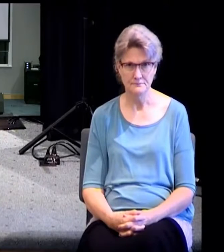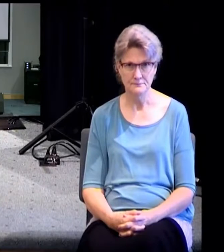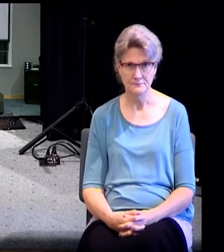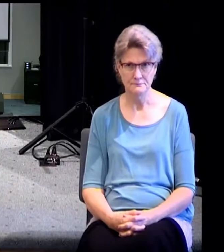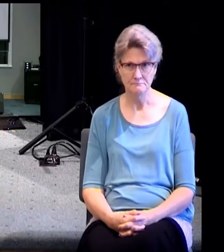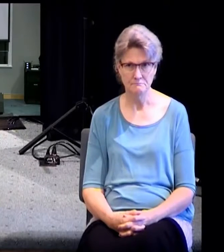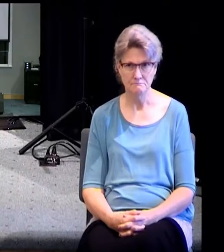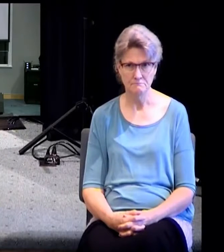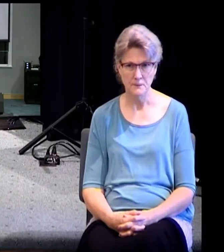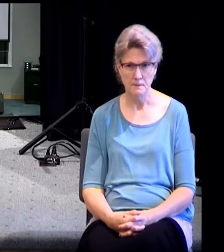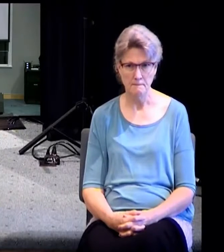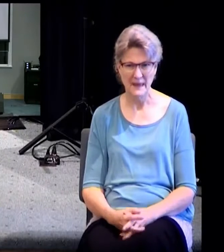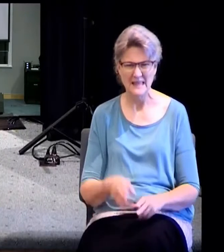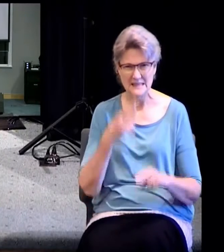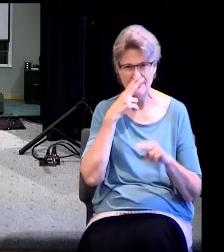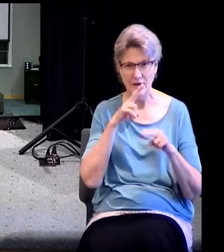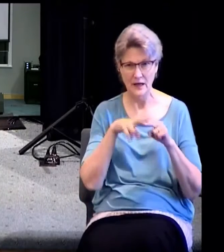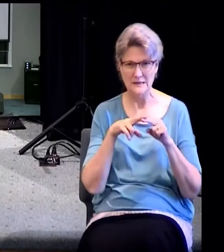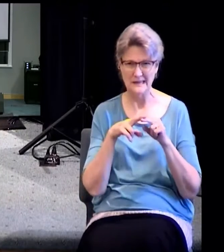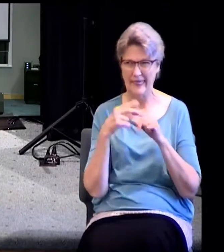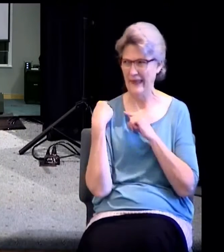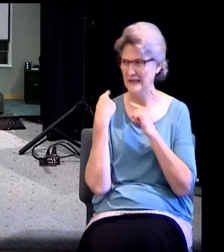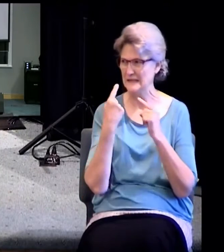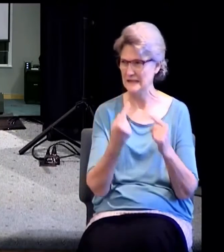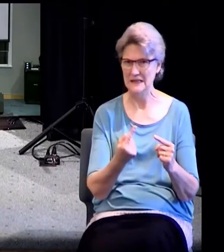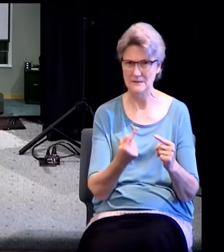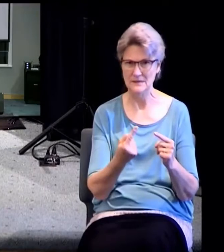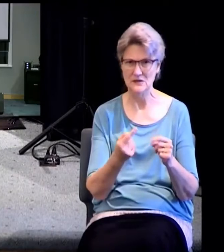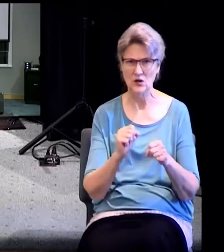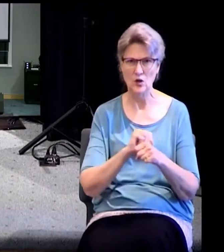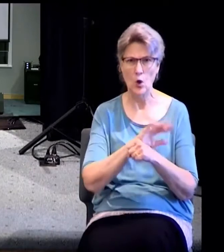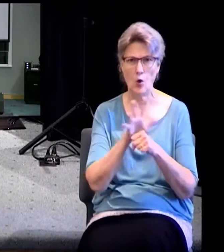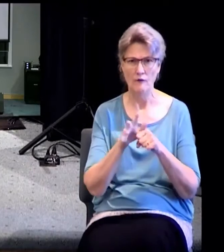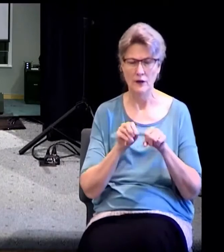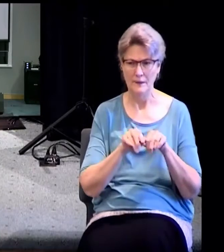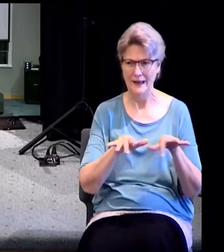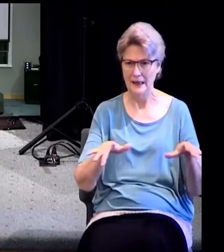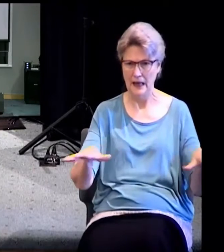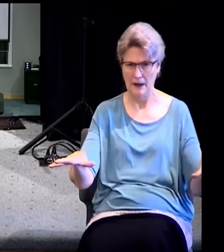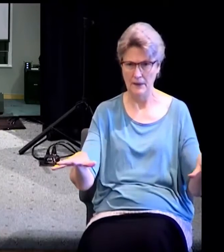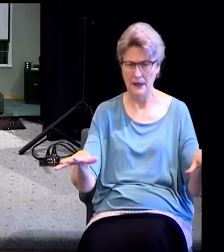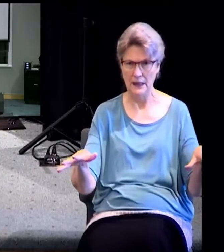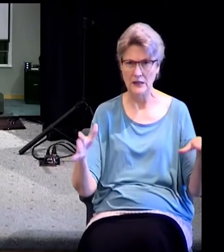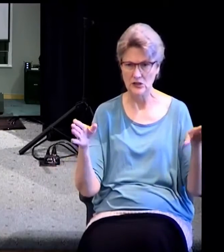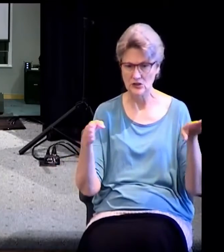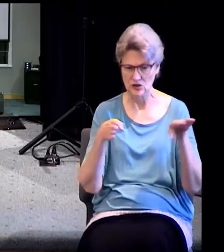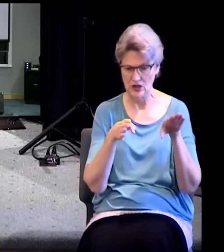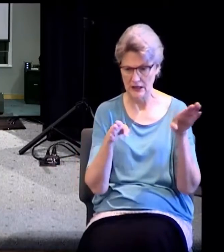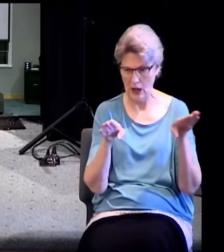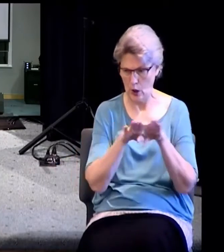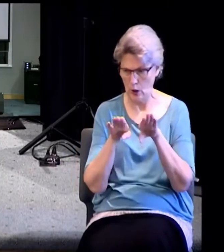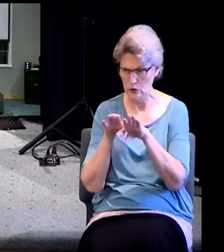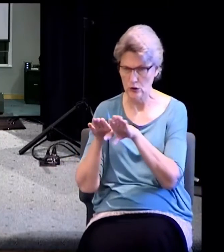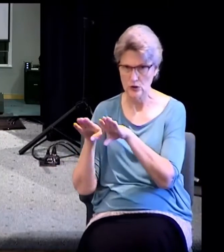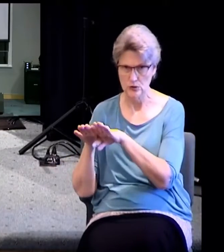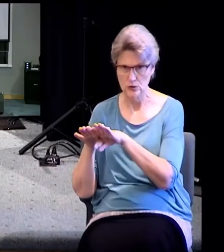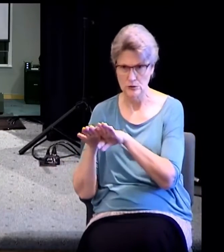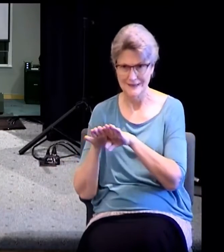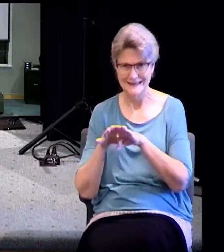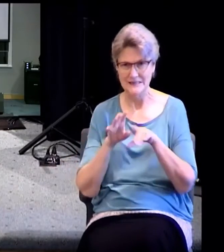it seems like since we've had this pandemic, seems that there's been just so